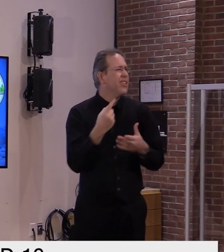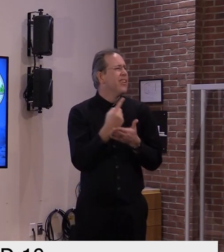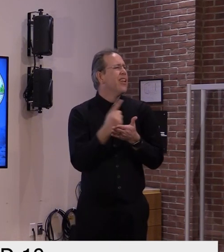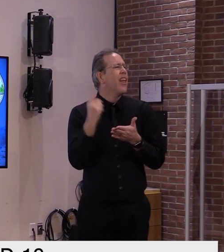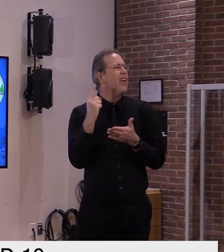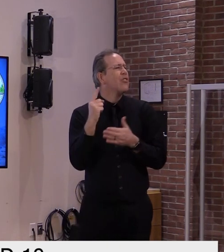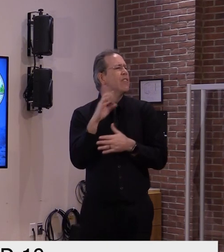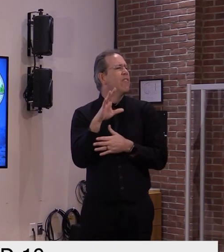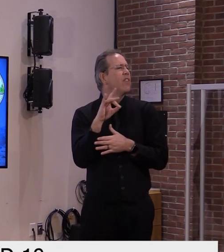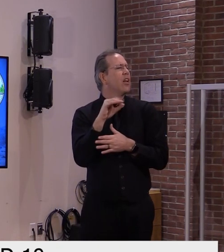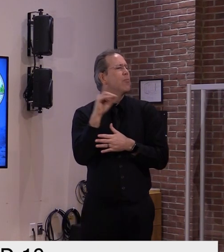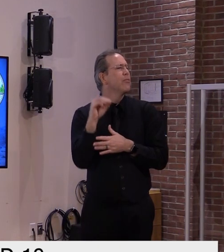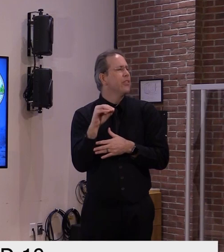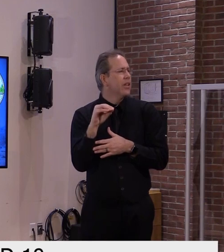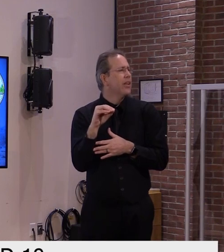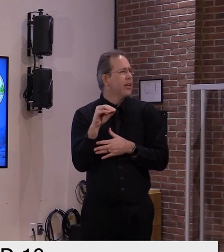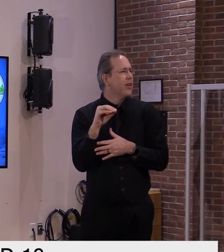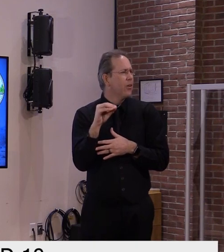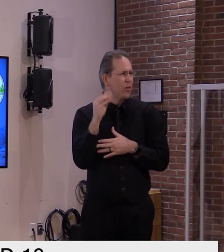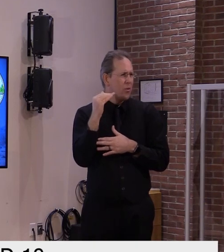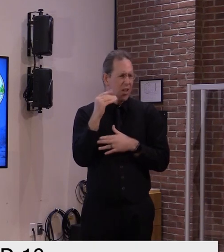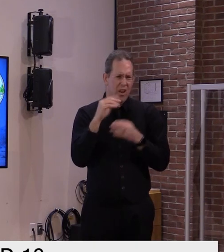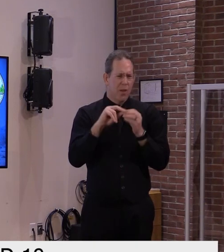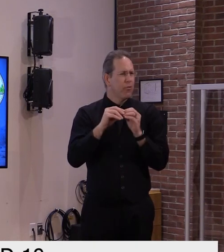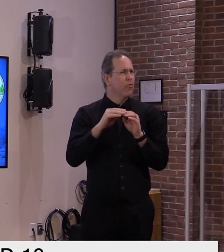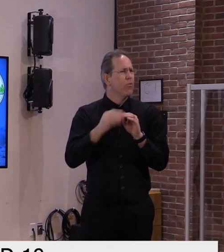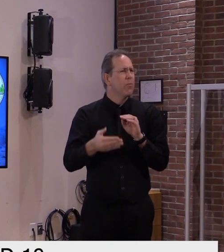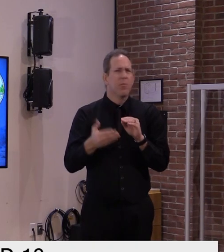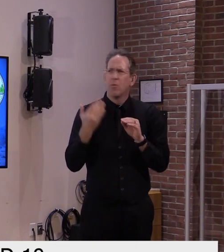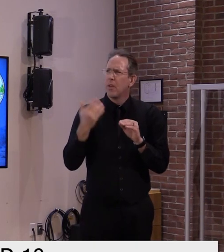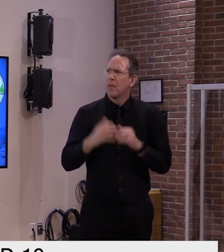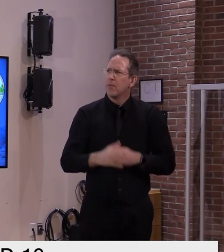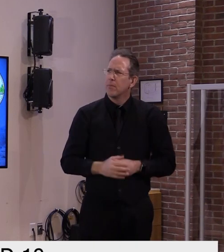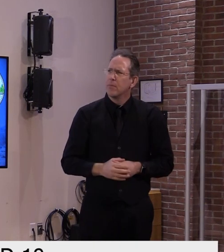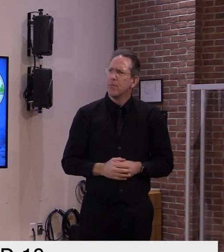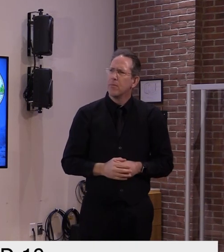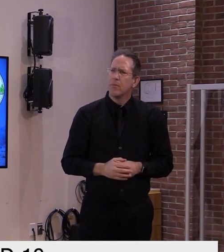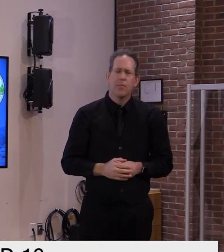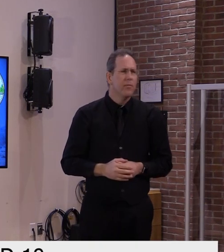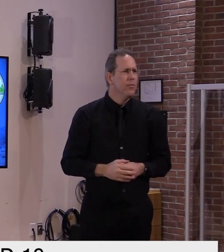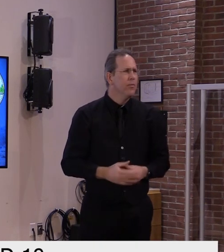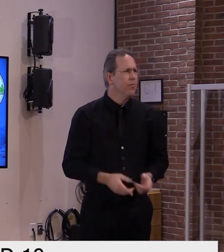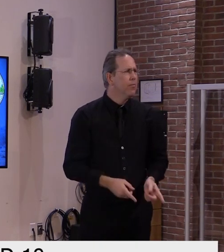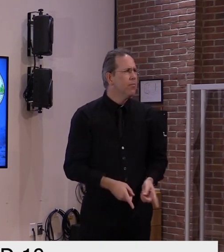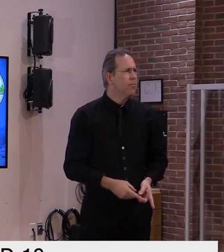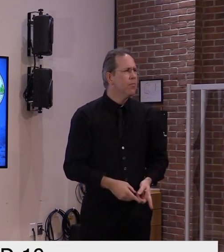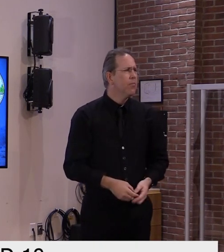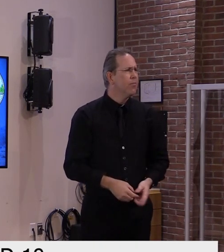the percent of vaccines administered?